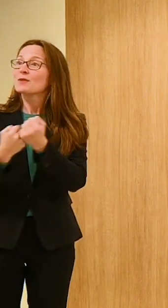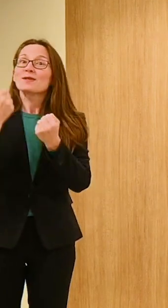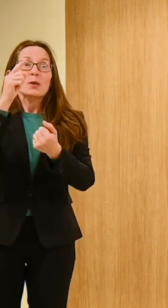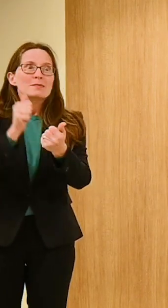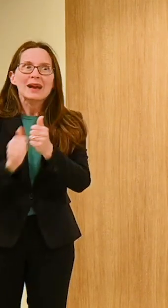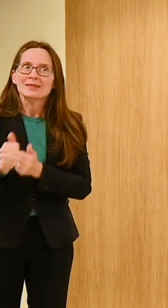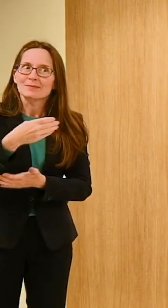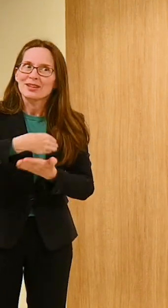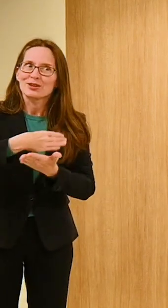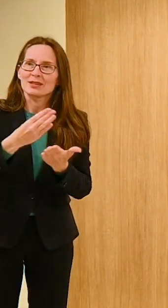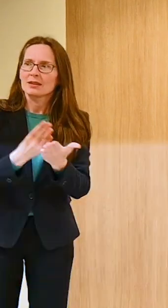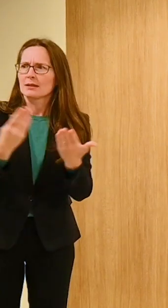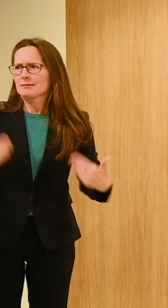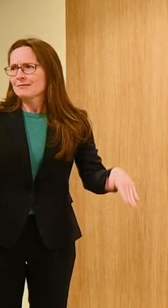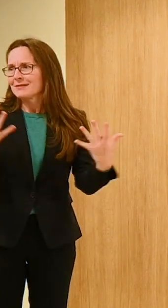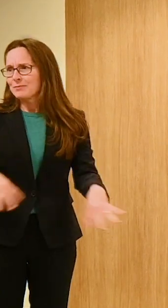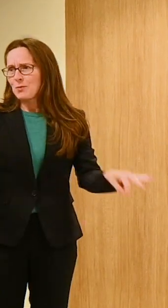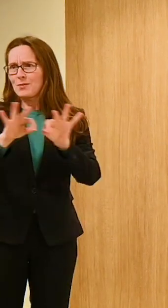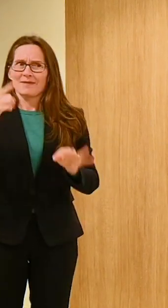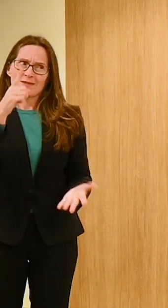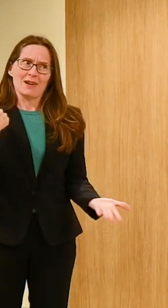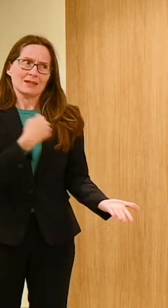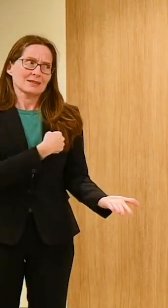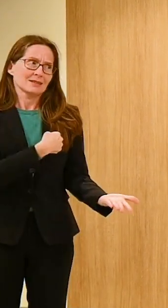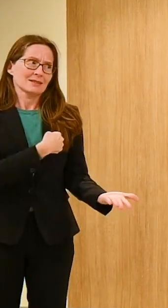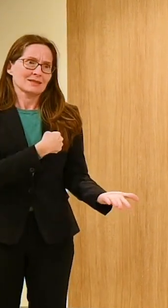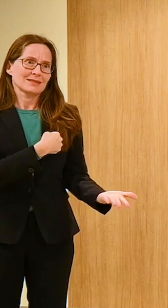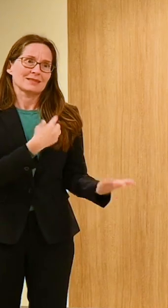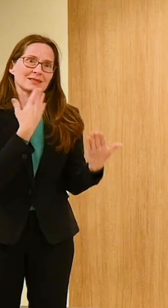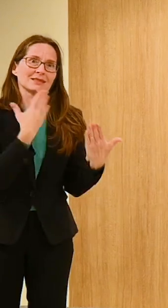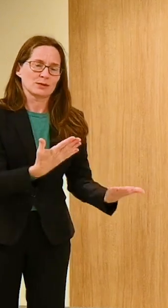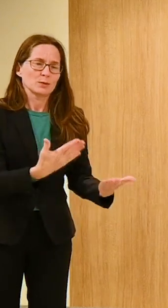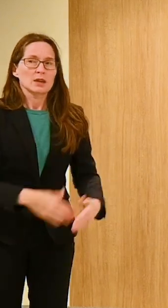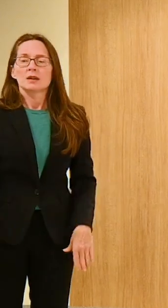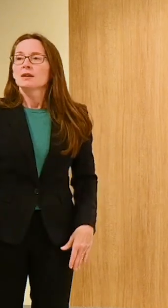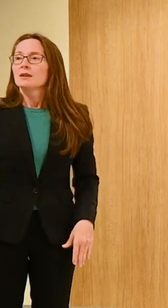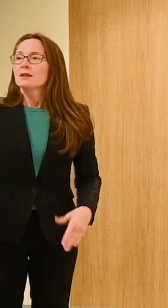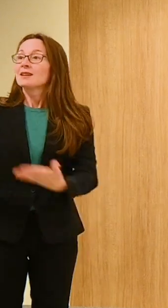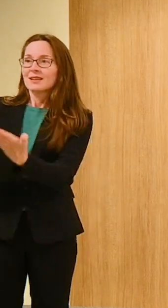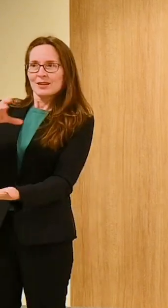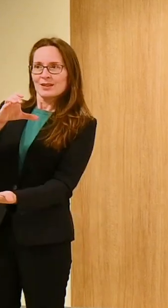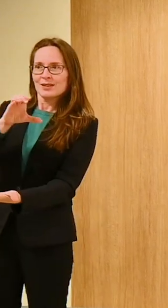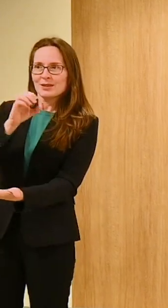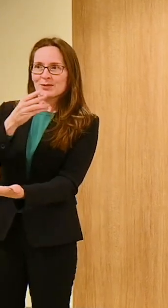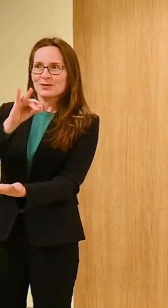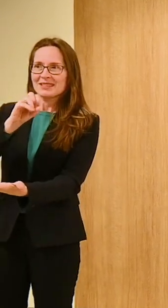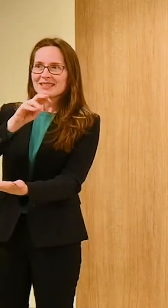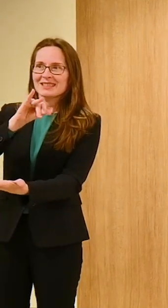is very important for us to get this done, so thank you. Councilwoman Christiana Rigby,